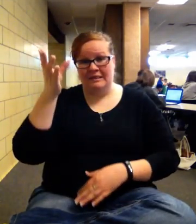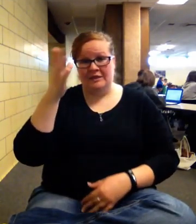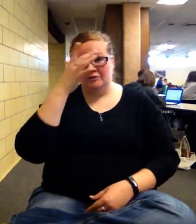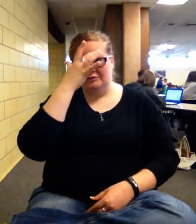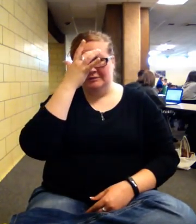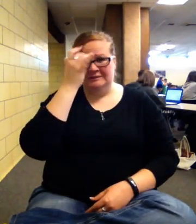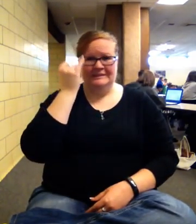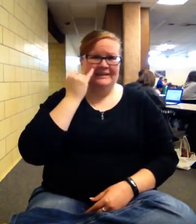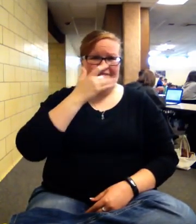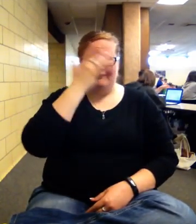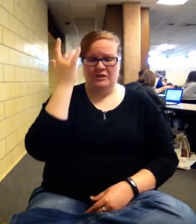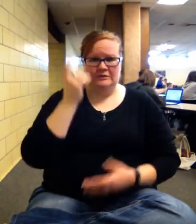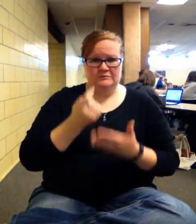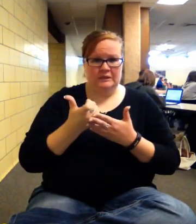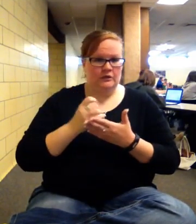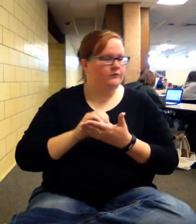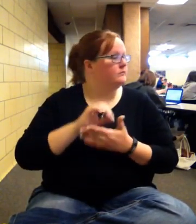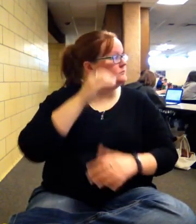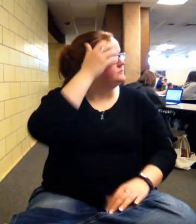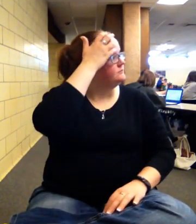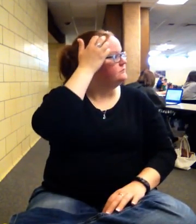to take some off. So skip number 12.